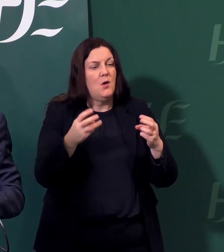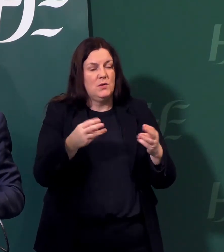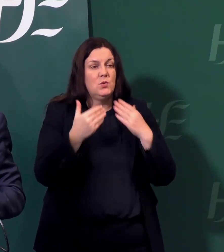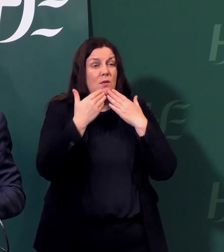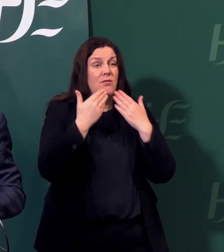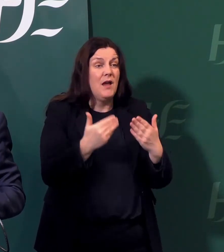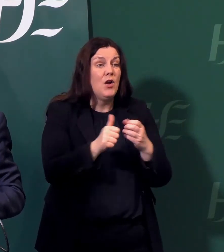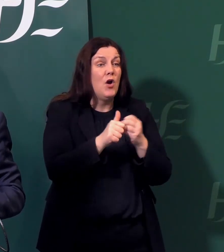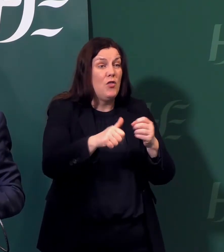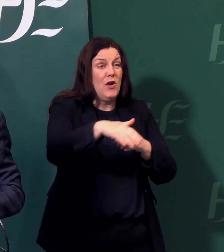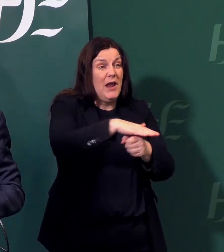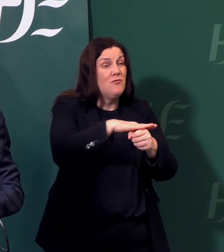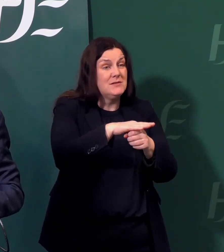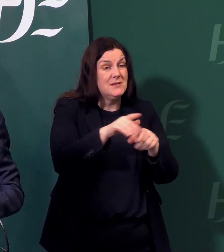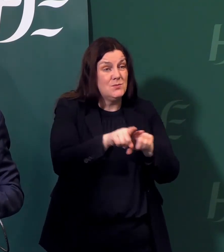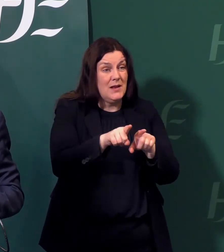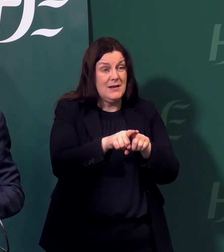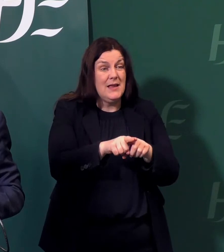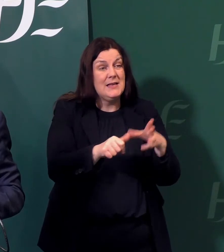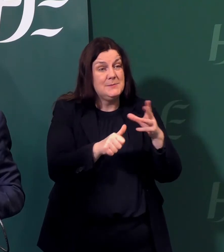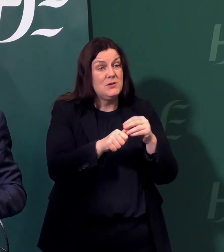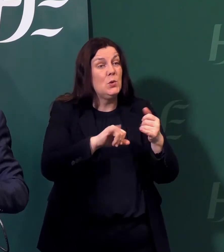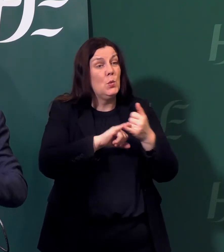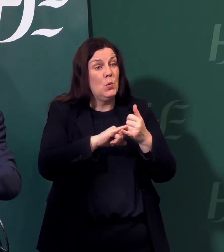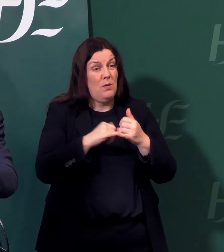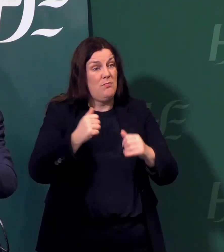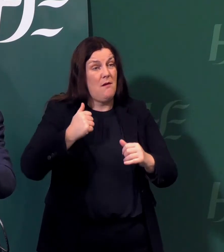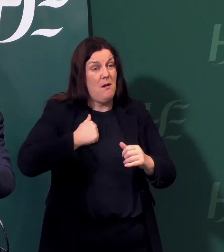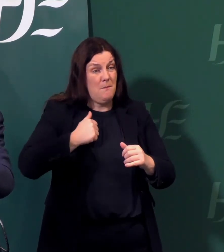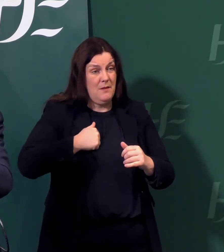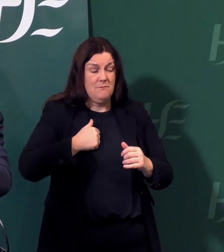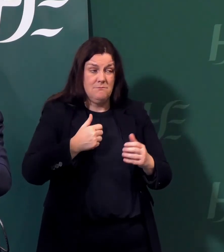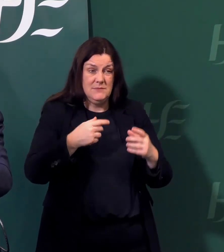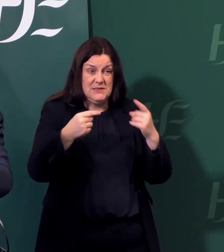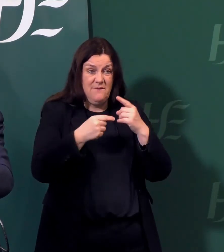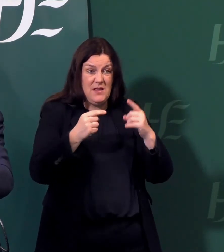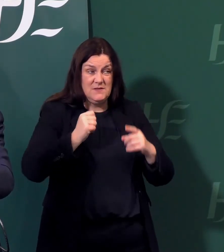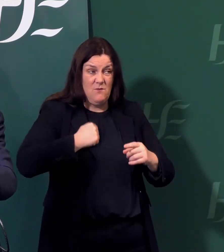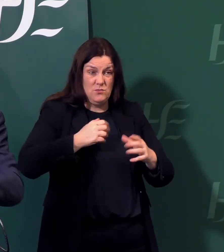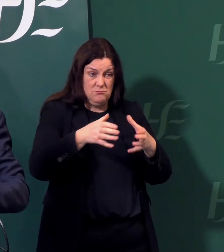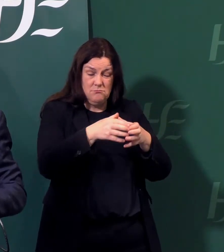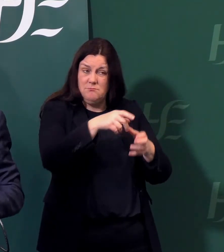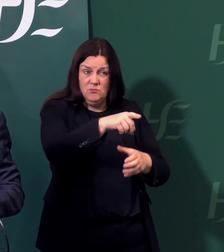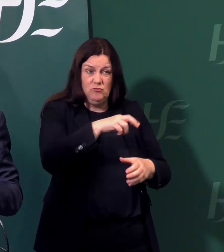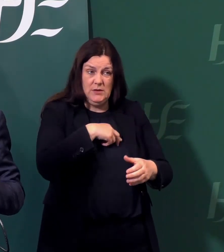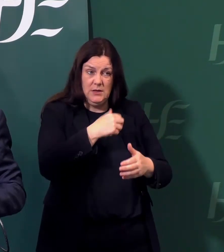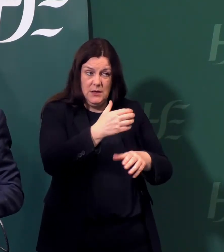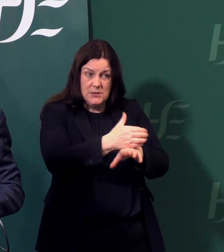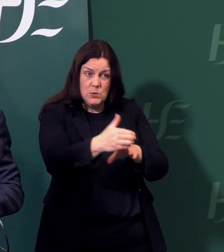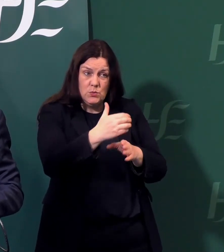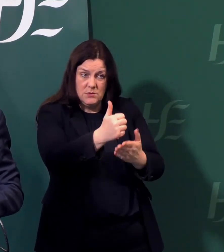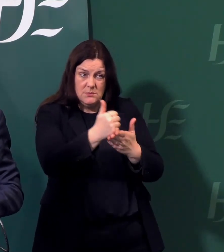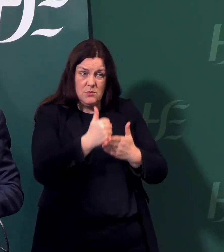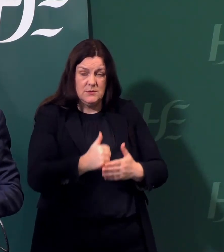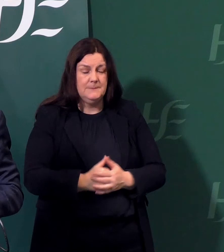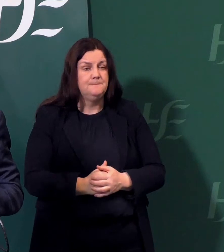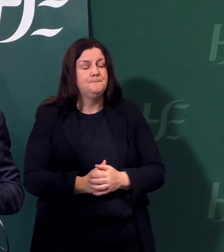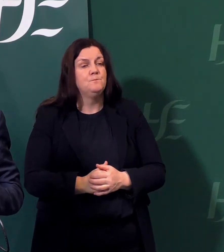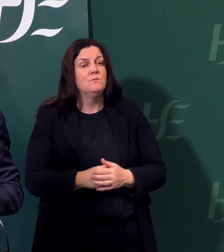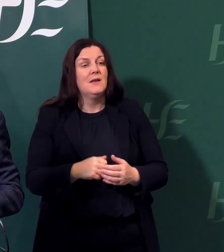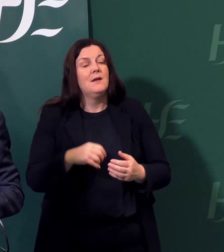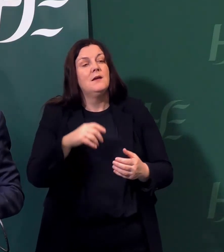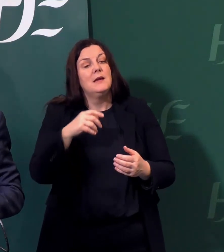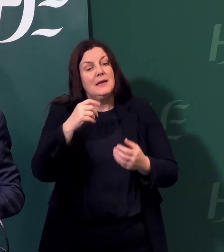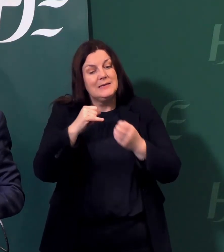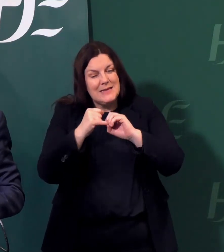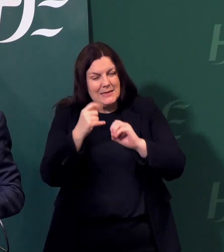equally helping us along this way, and particularly the Defence Forces for their continued and great support. On our testing and tracing, again,